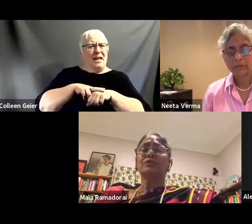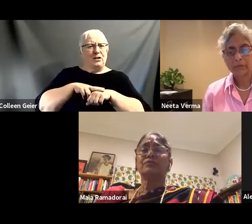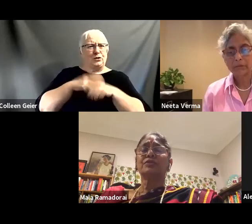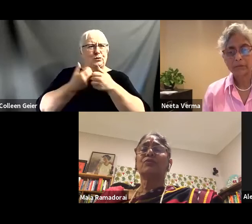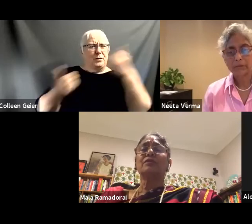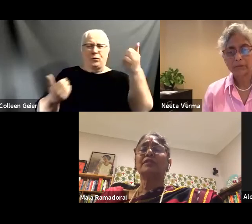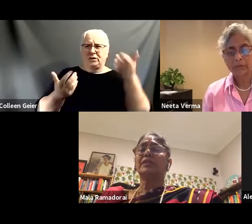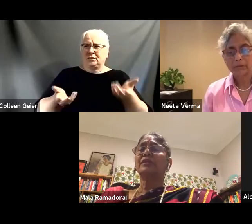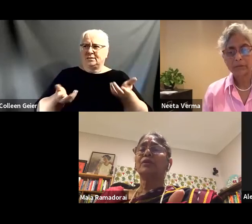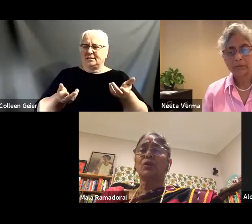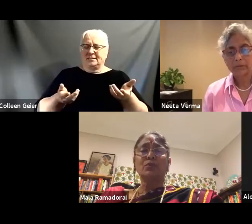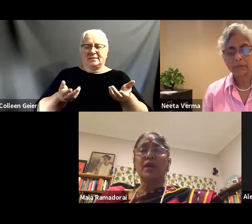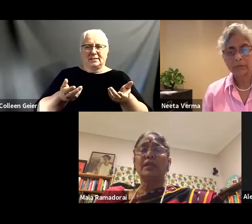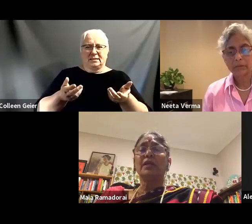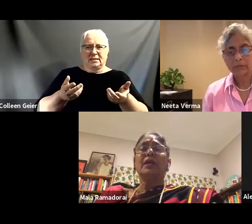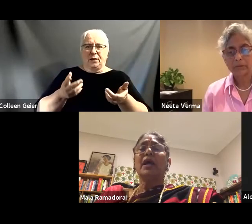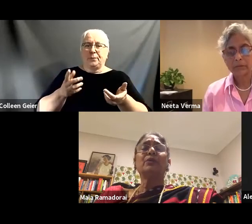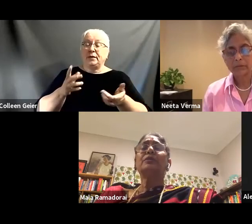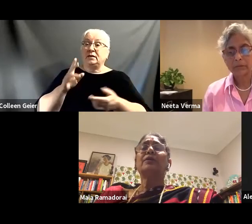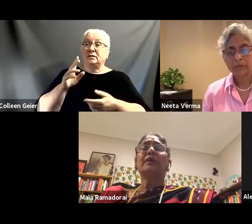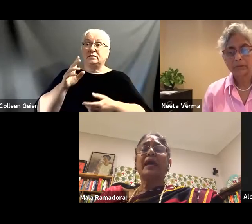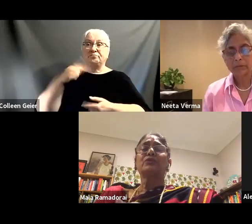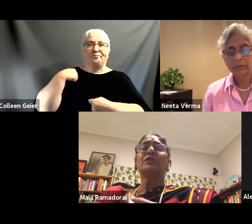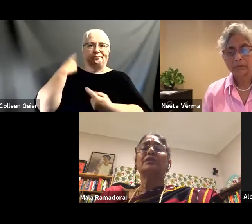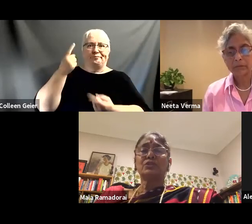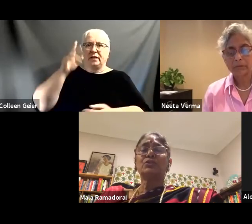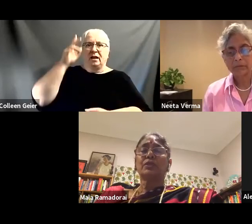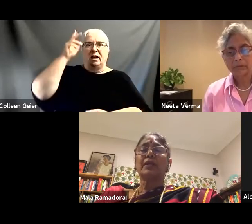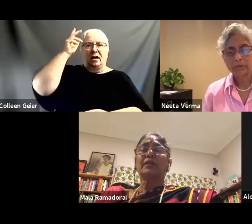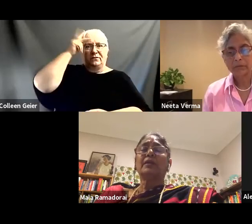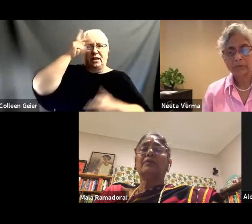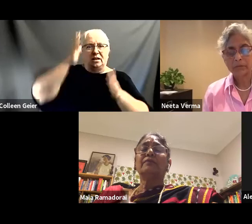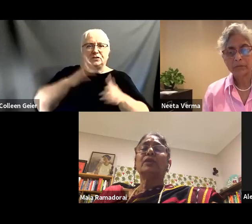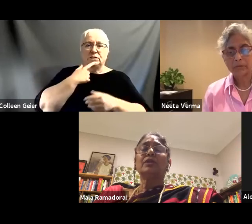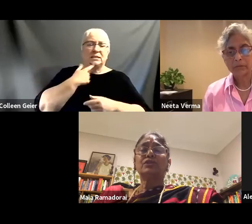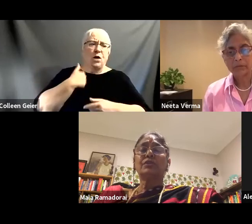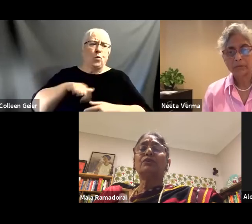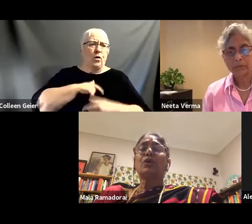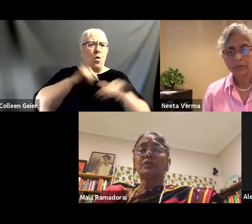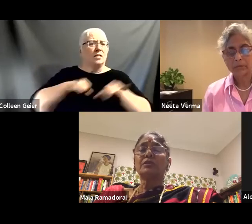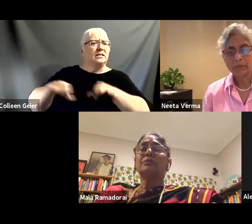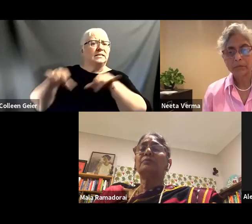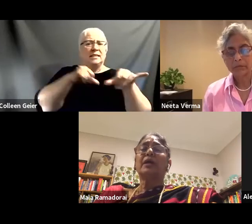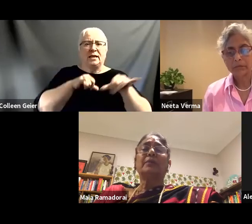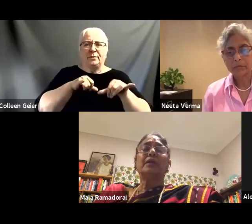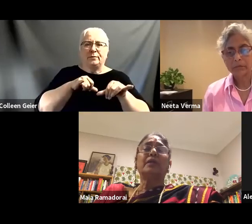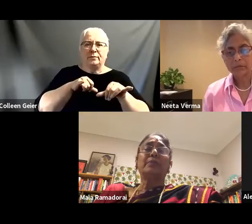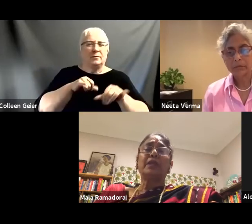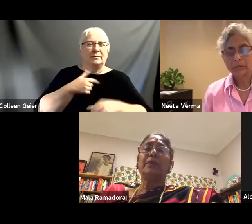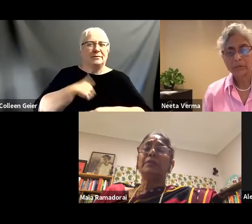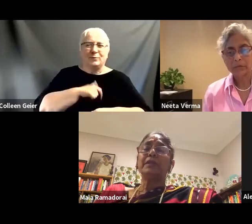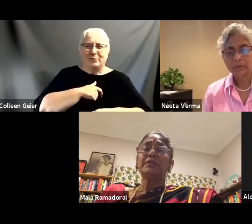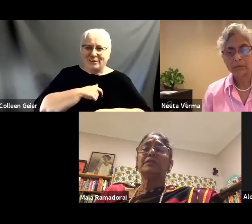great philosophers have always said that we are all one, I don't think we actually listen to that. When we look at children with autism, I mean,